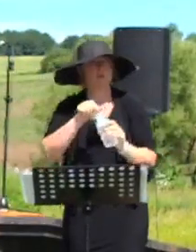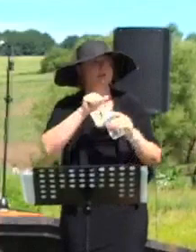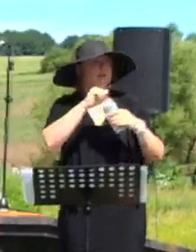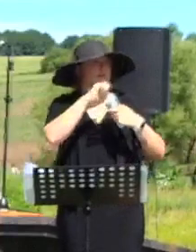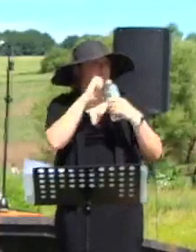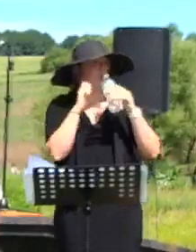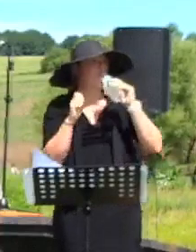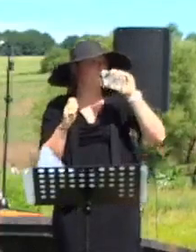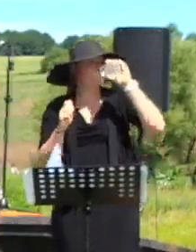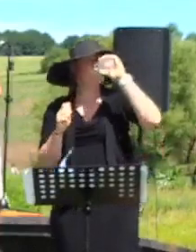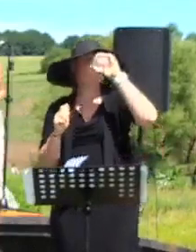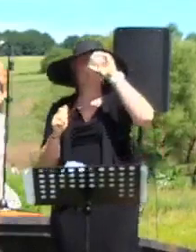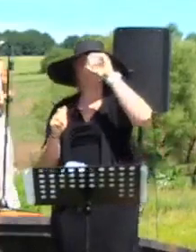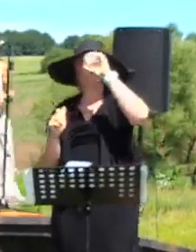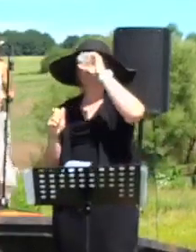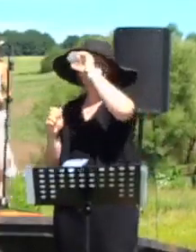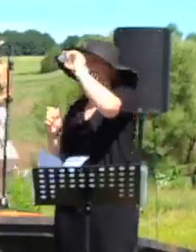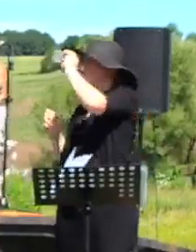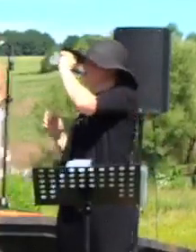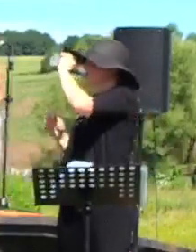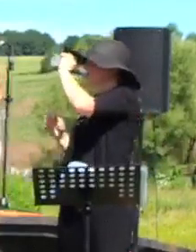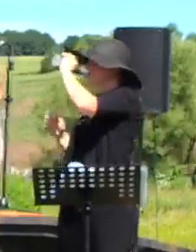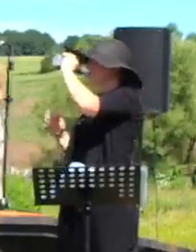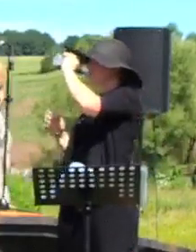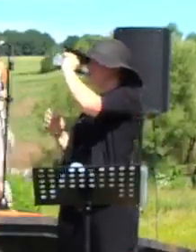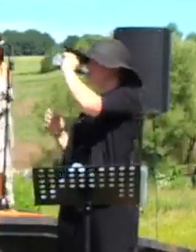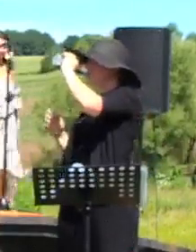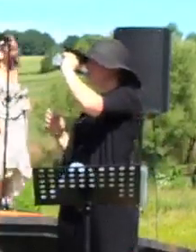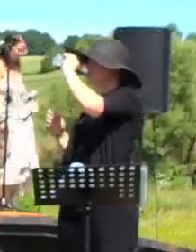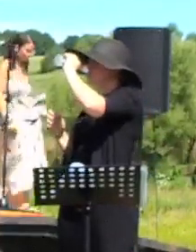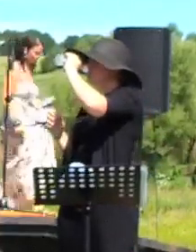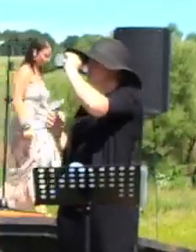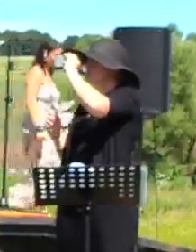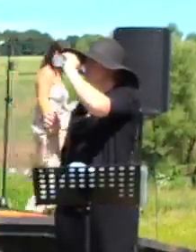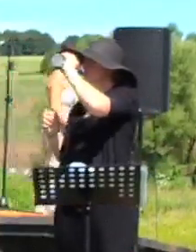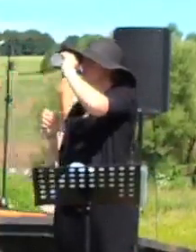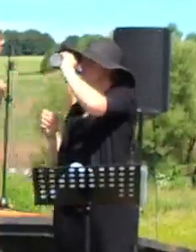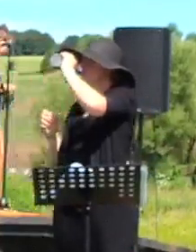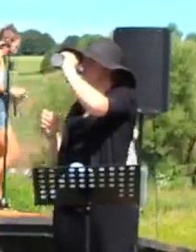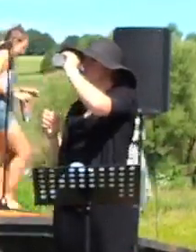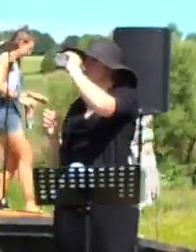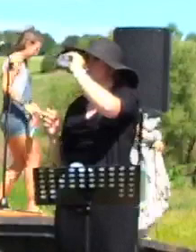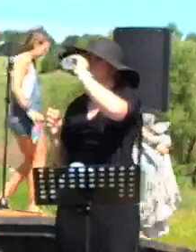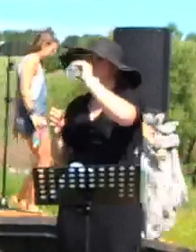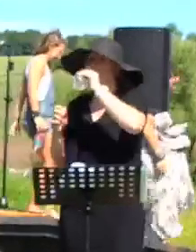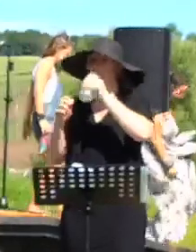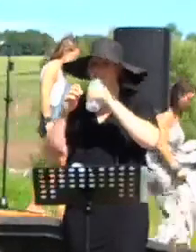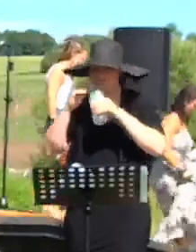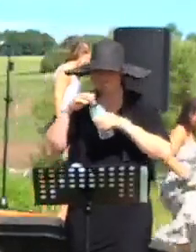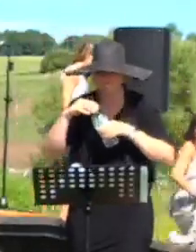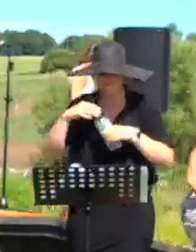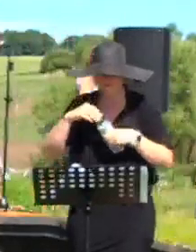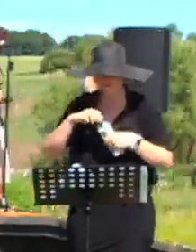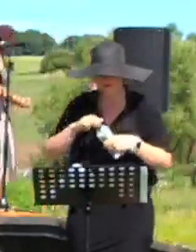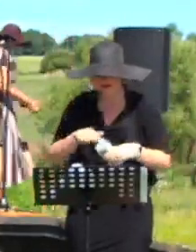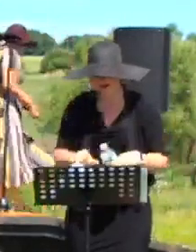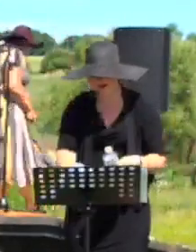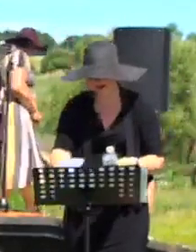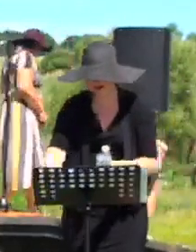All right. And, oh, yes, now this is where I would awkwardly transition to Tammy, but she's not here today. She's on